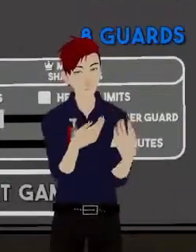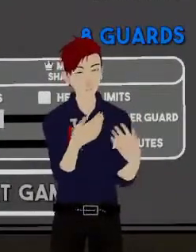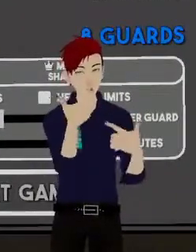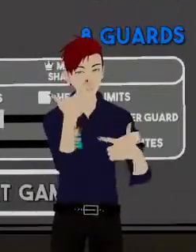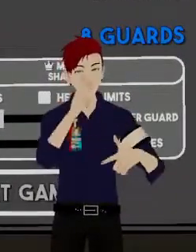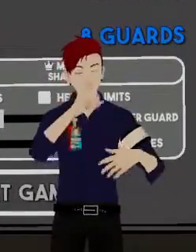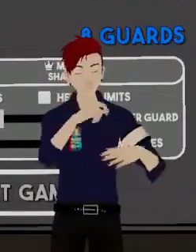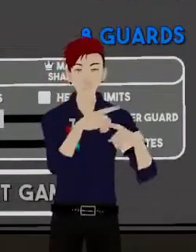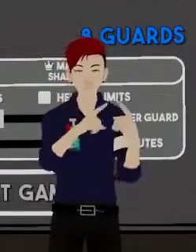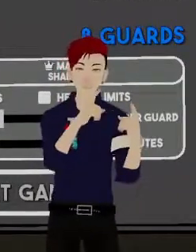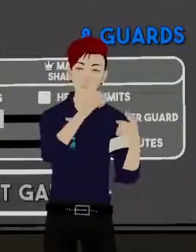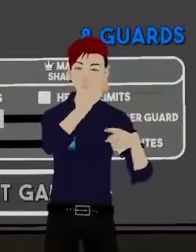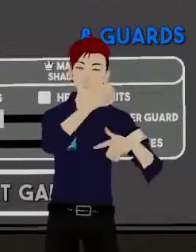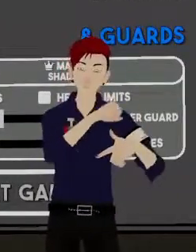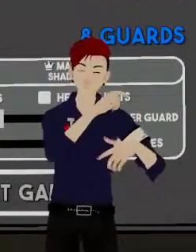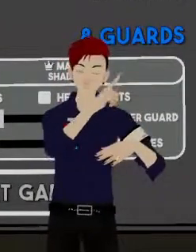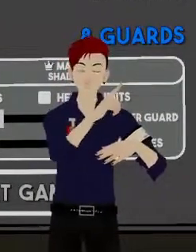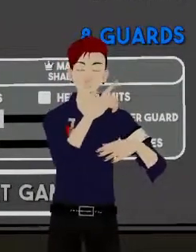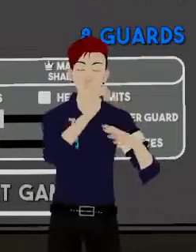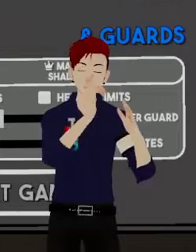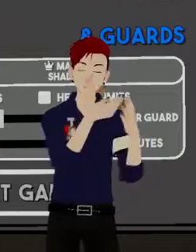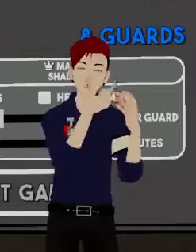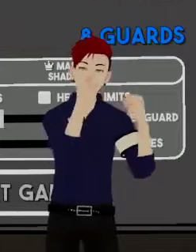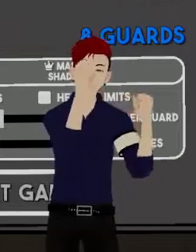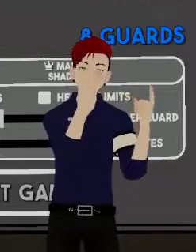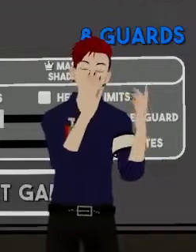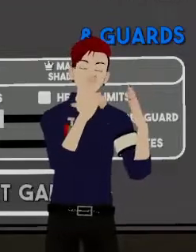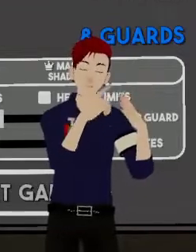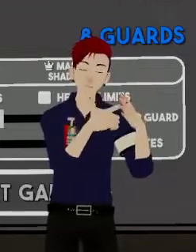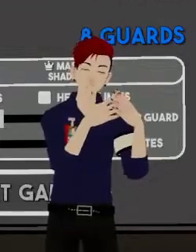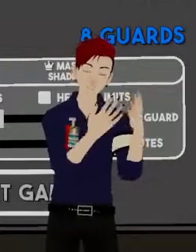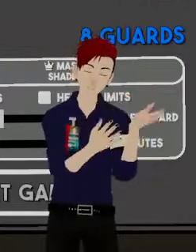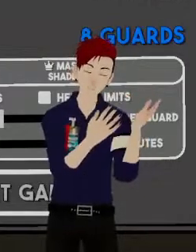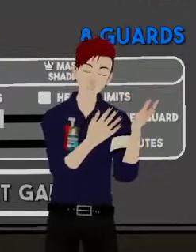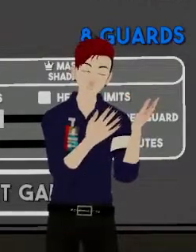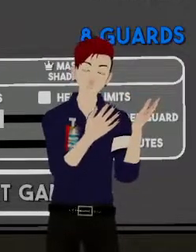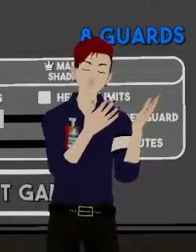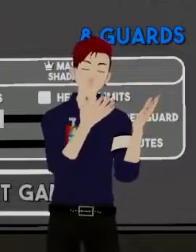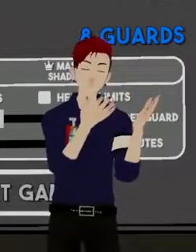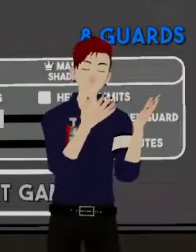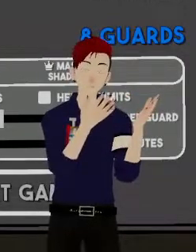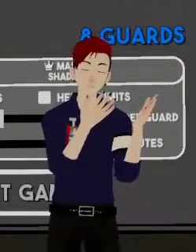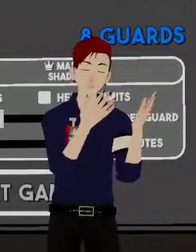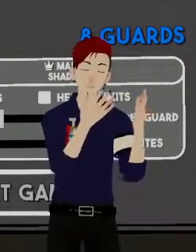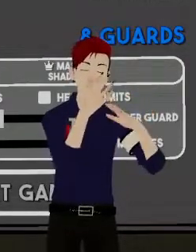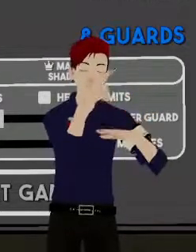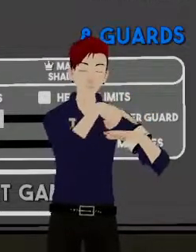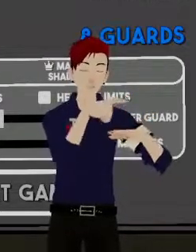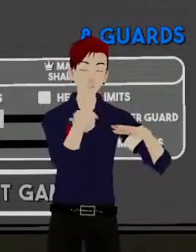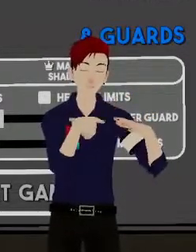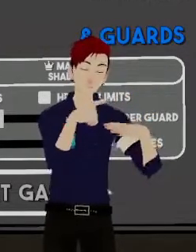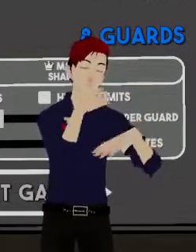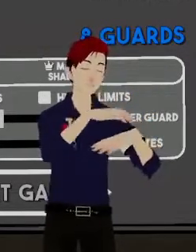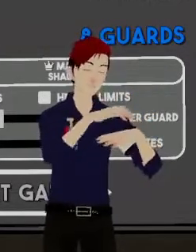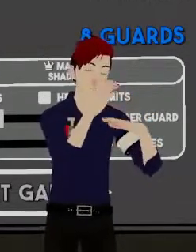scheduled classes for ASL, but ASL, all of our teachers are American. So the time that we are available